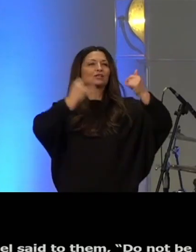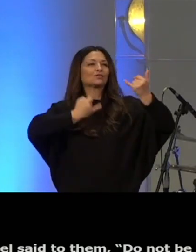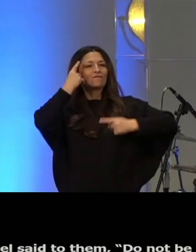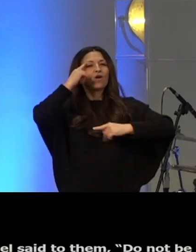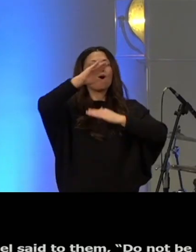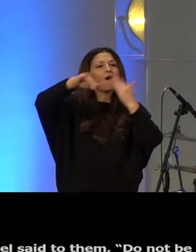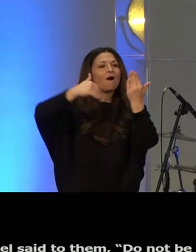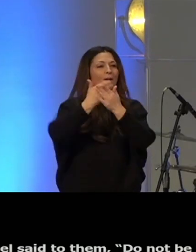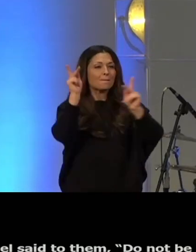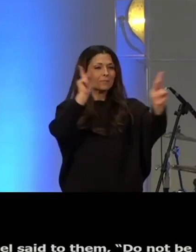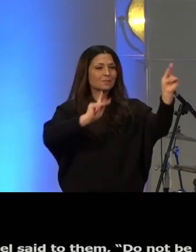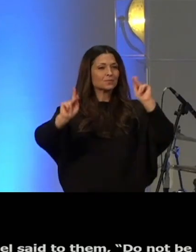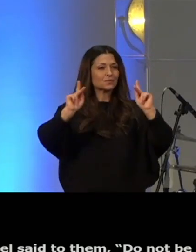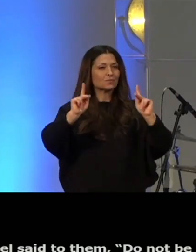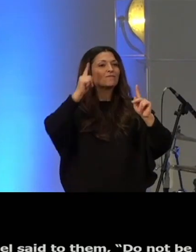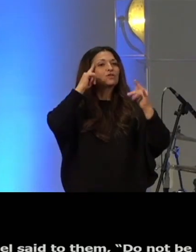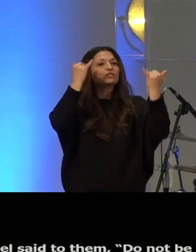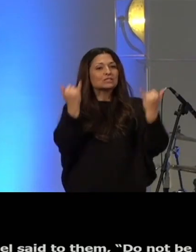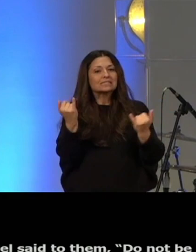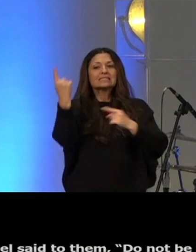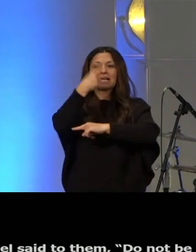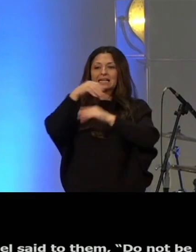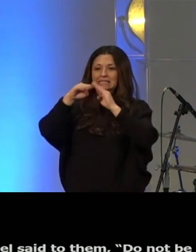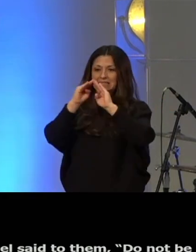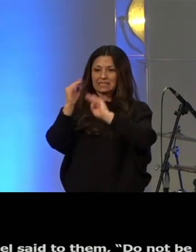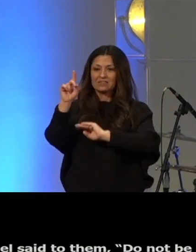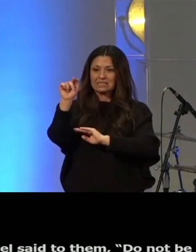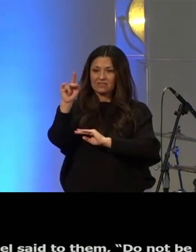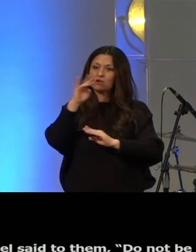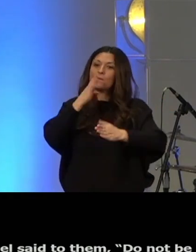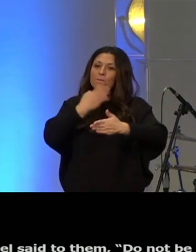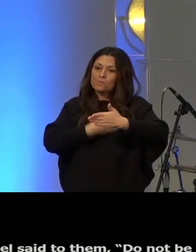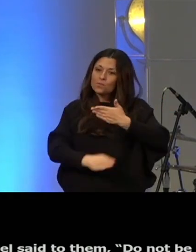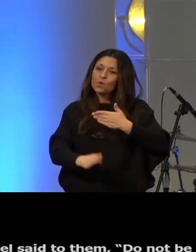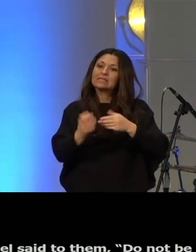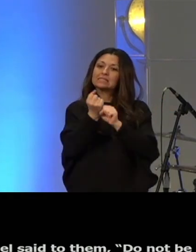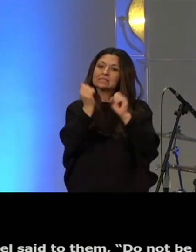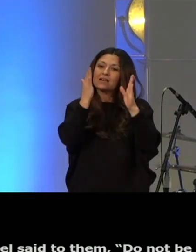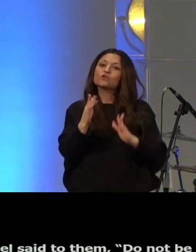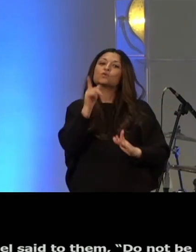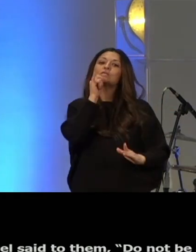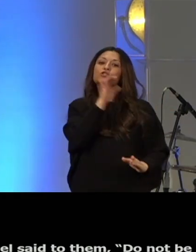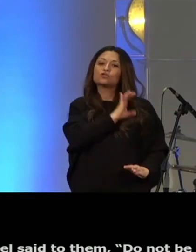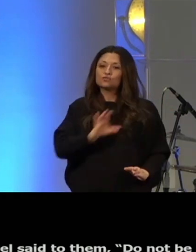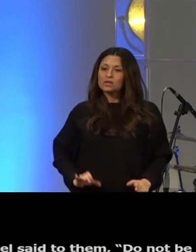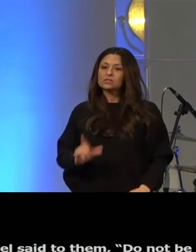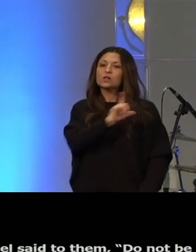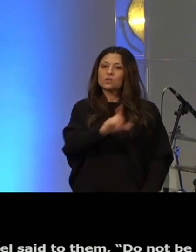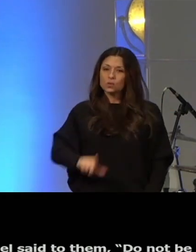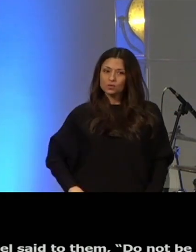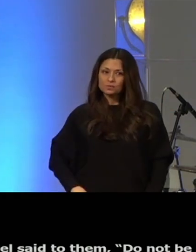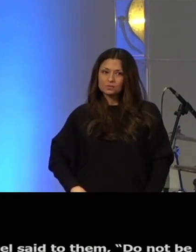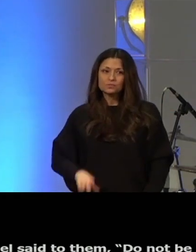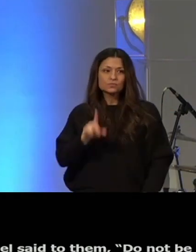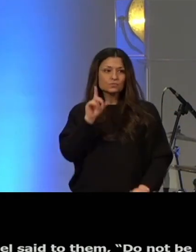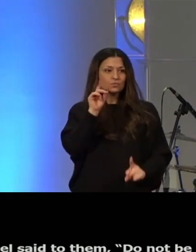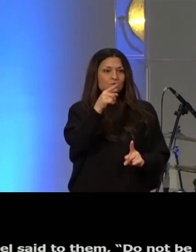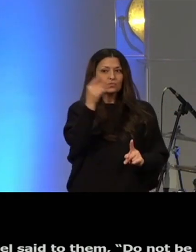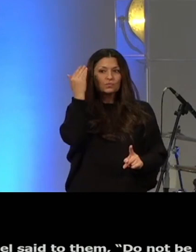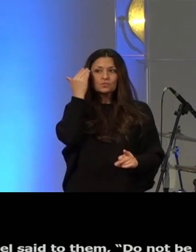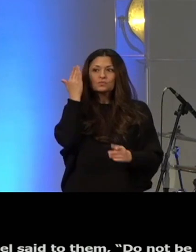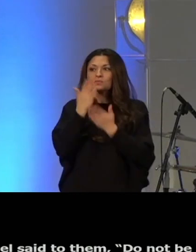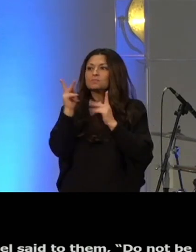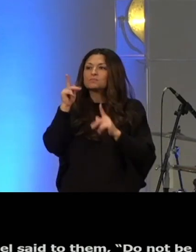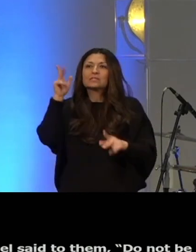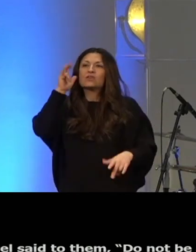people. For today in the city of David there's been born for you a Savior who is Christ the Lord." Do you know who hear that and are filled with